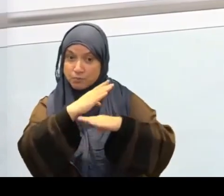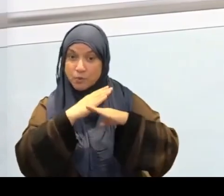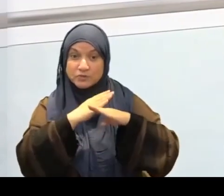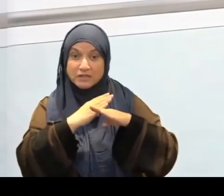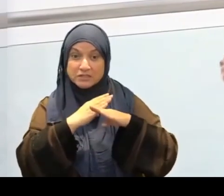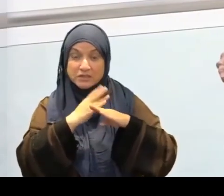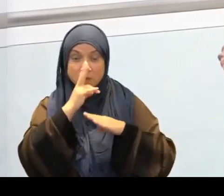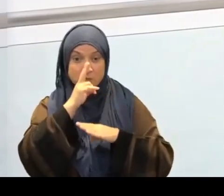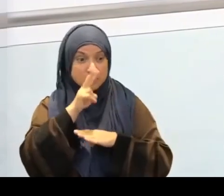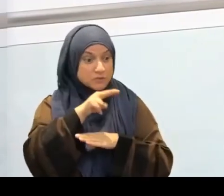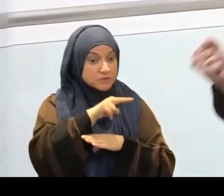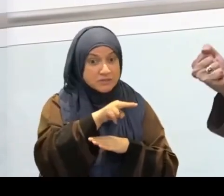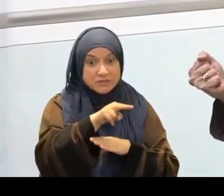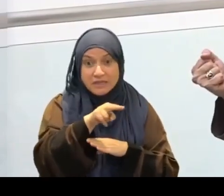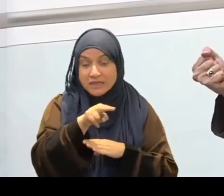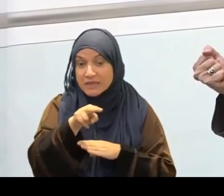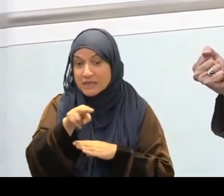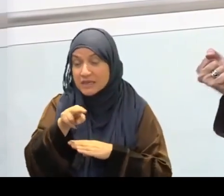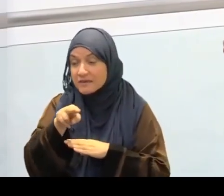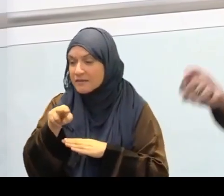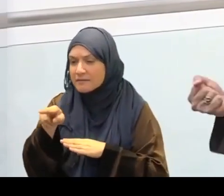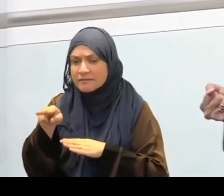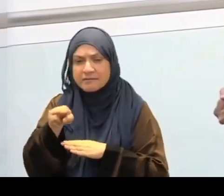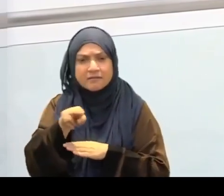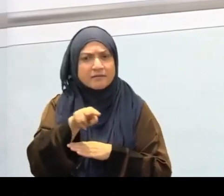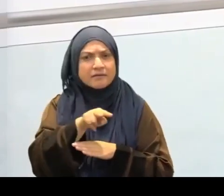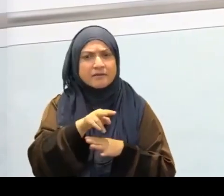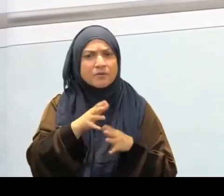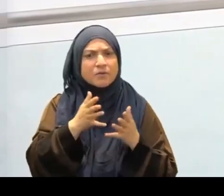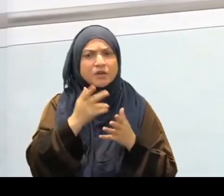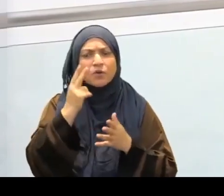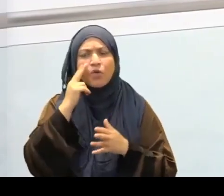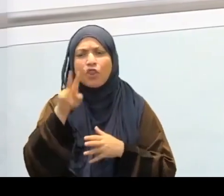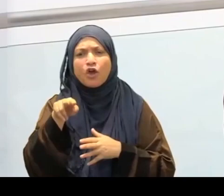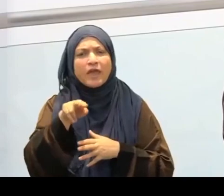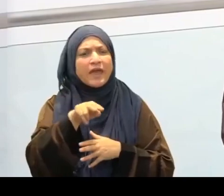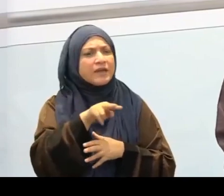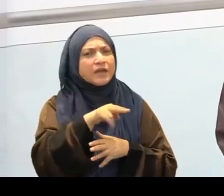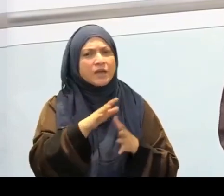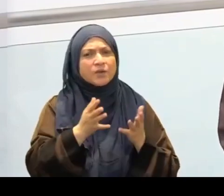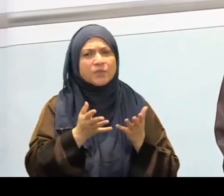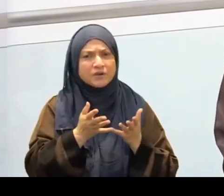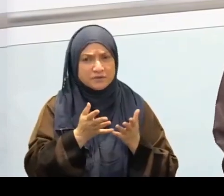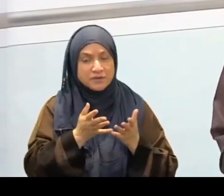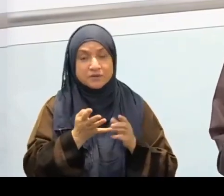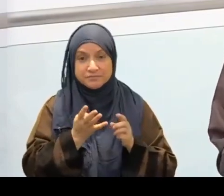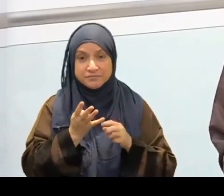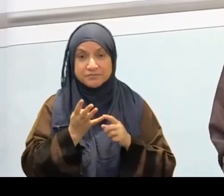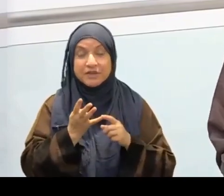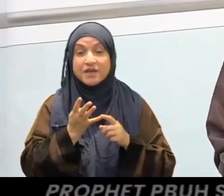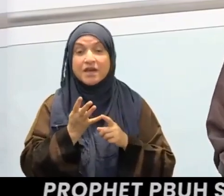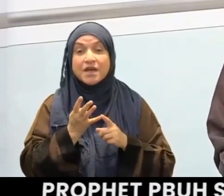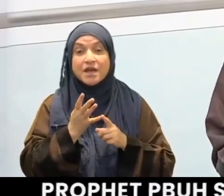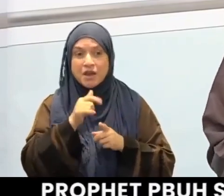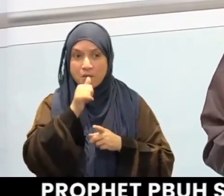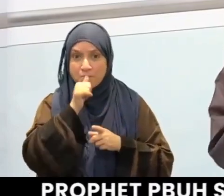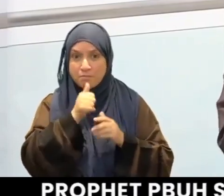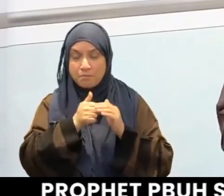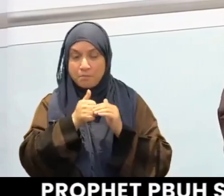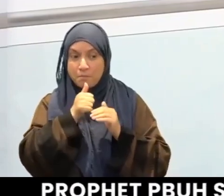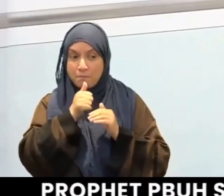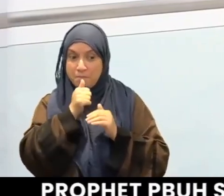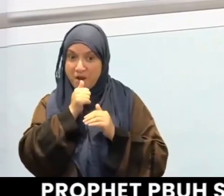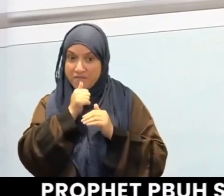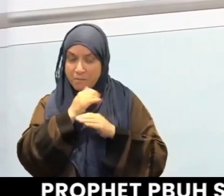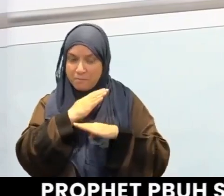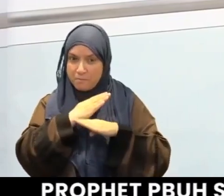parts, and guard your hands from hurting people. Interesting hadith. six traits. Rasulullah said, if